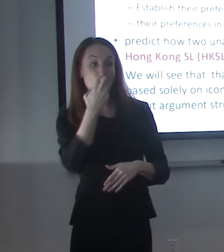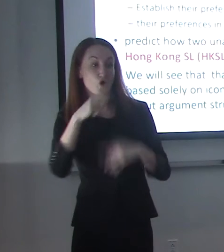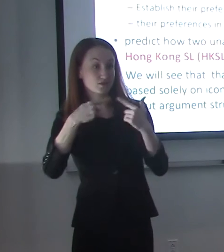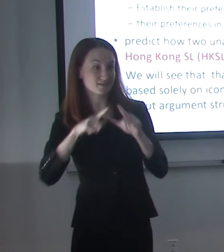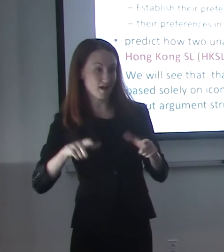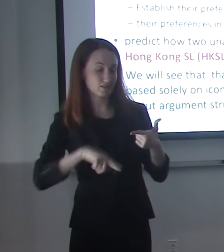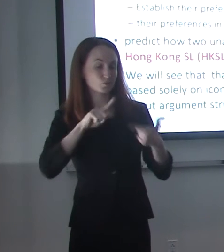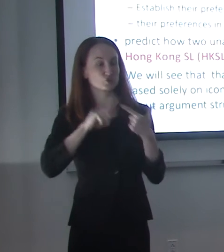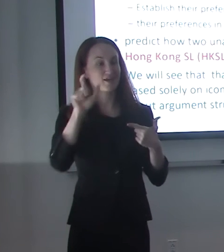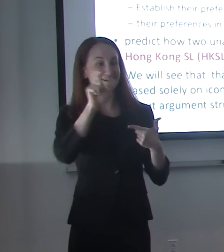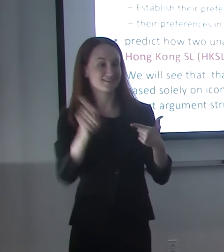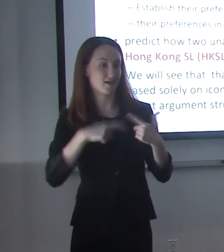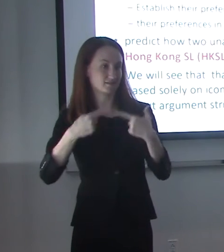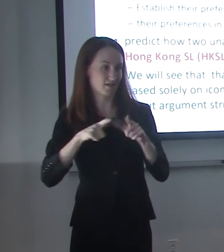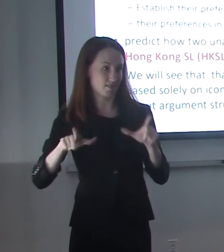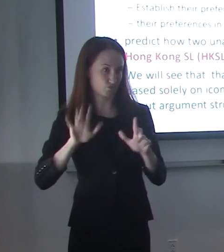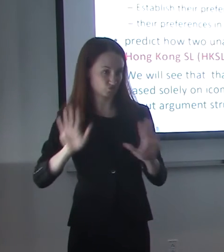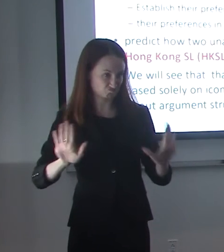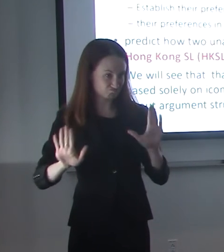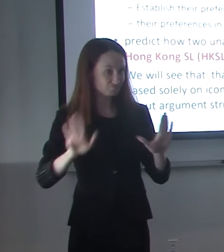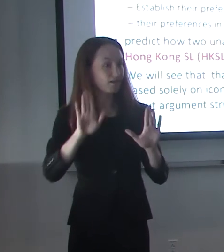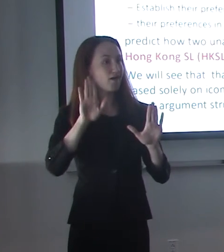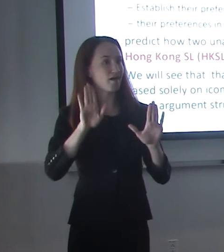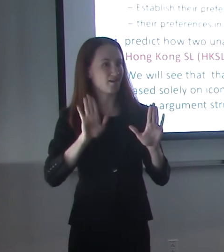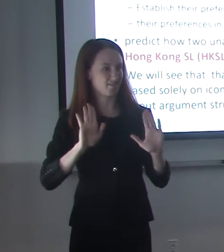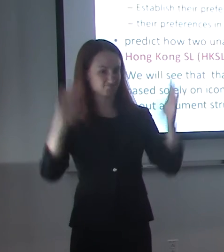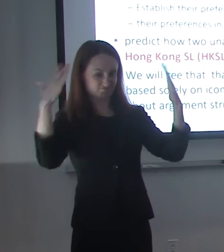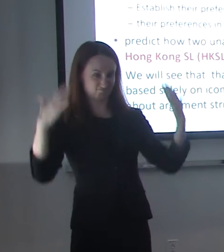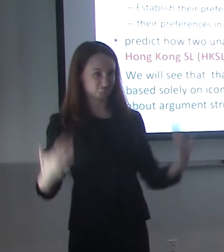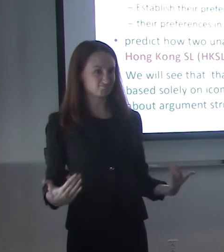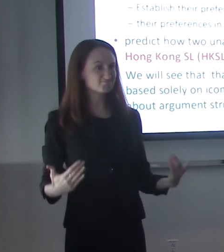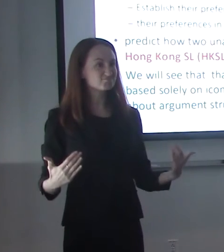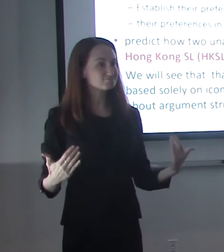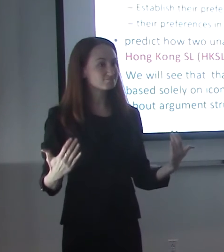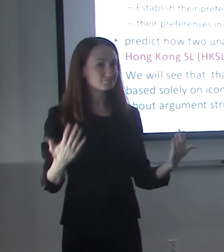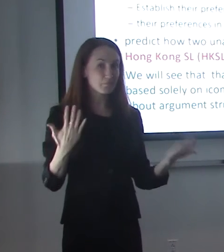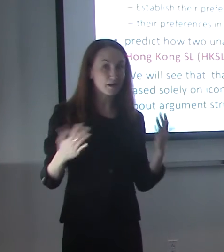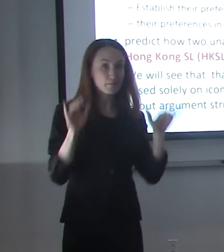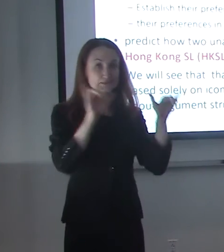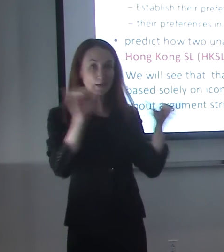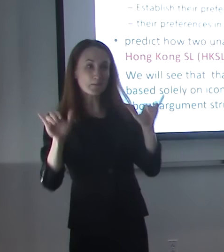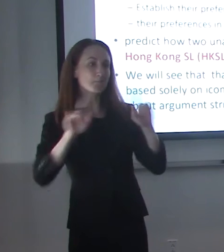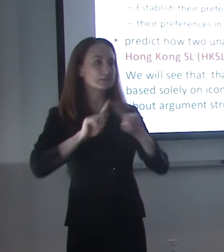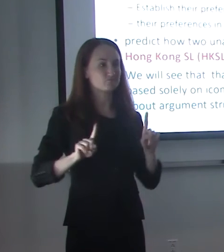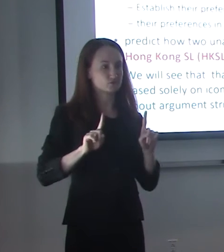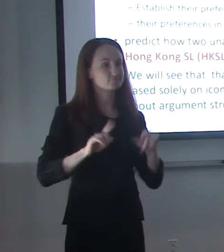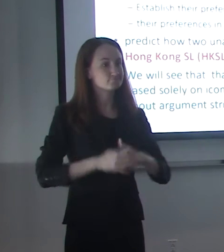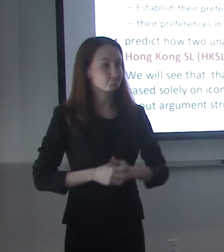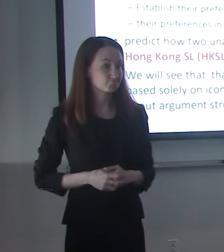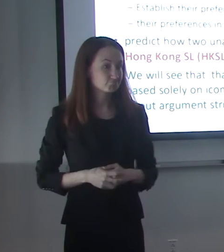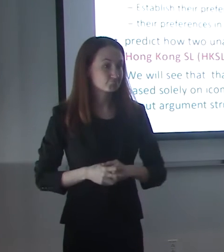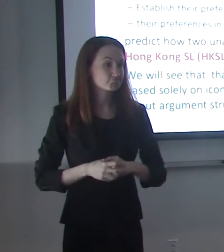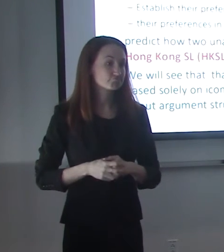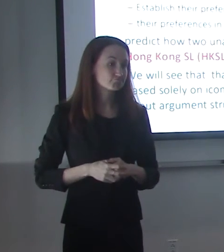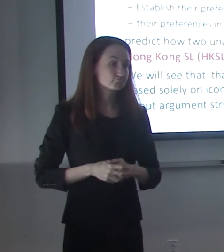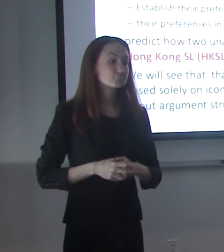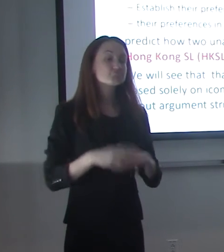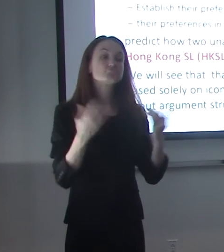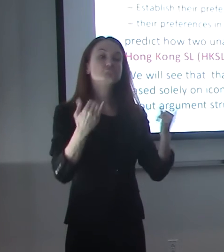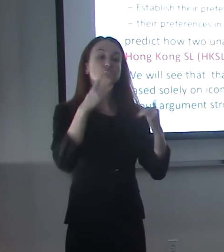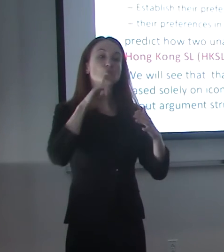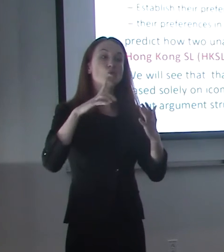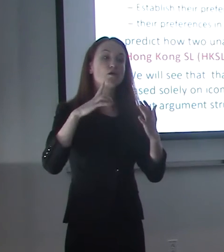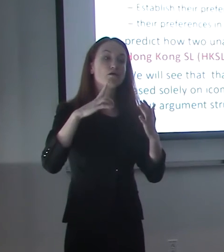and Italian Sign Language, and see how they behave and what we might have to say about them. And I'm going to try to argue